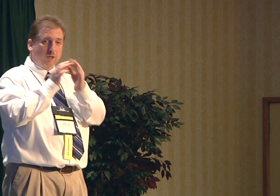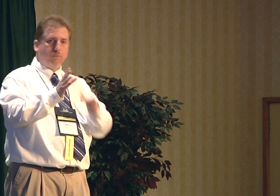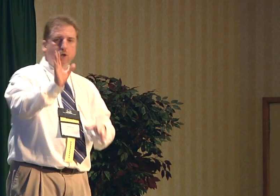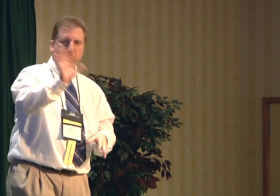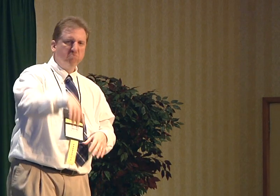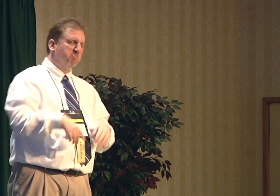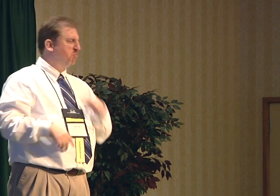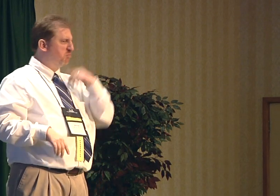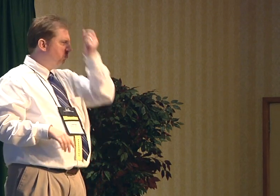in other situations,